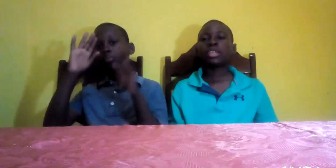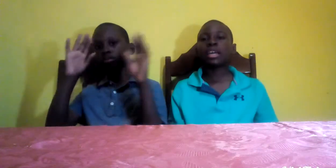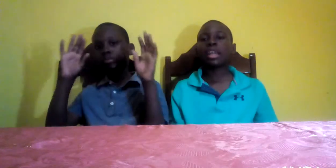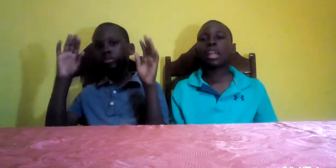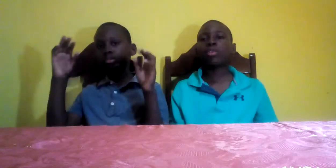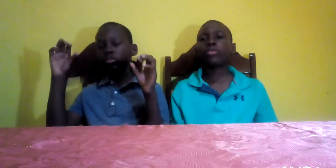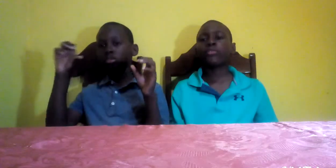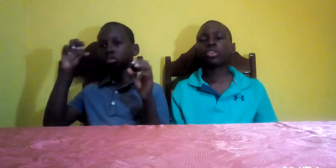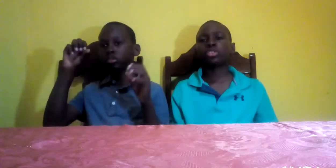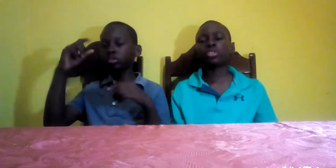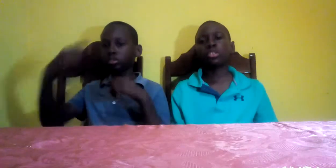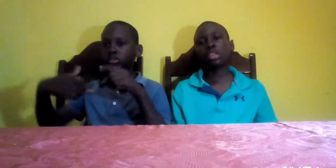sign language for Sunday.